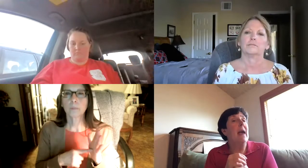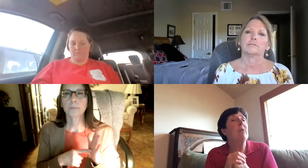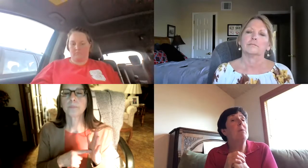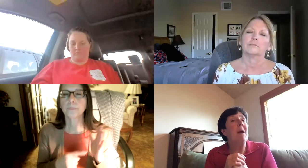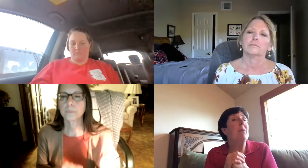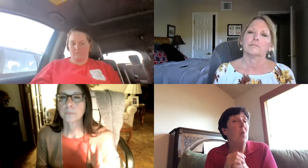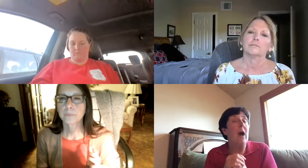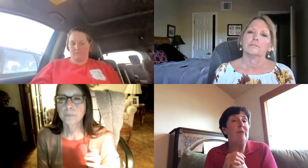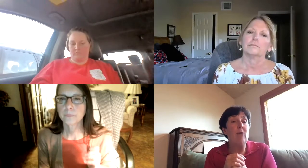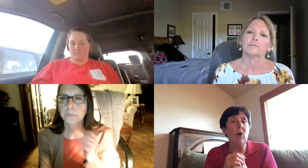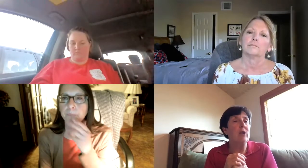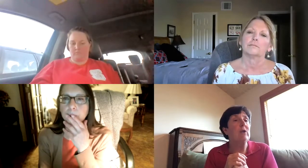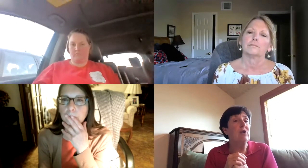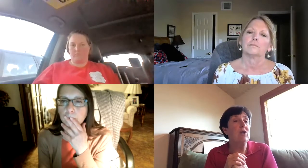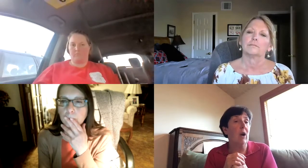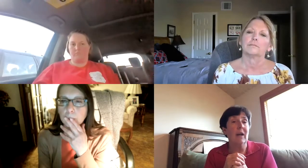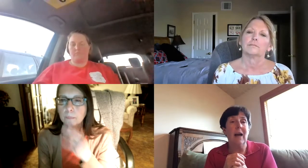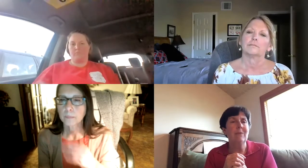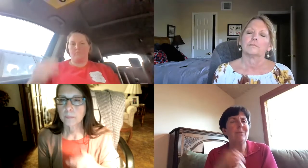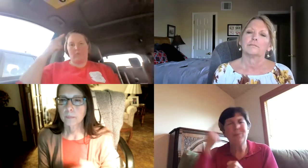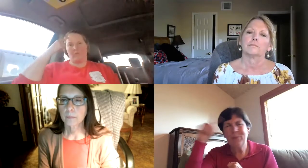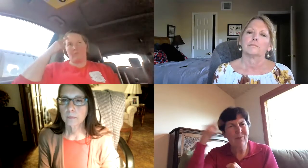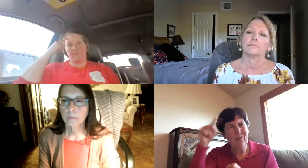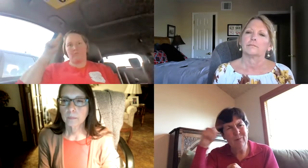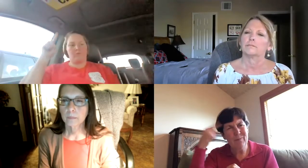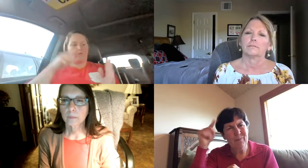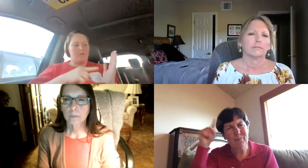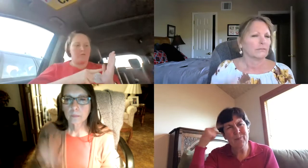And then remember what for you can shortcut.